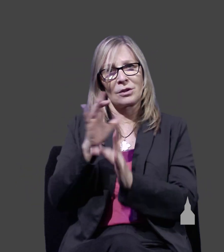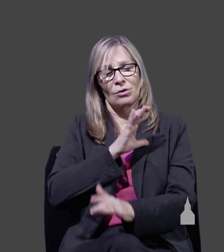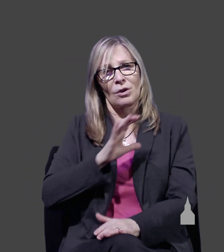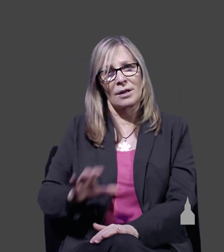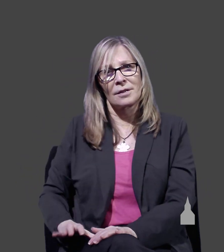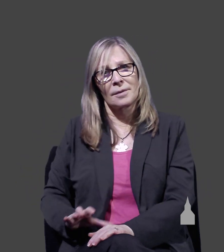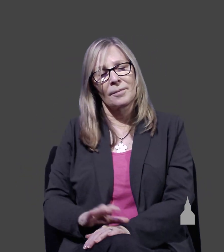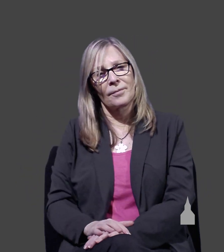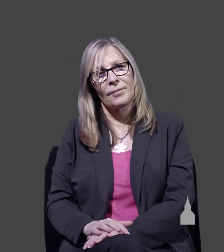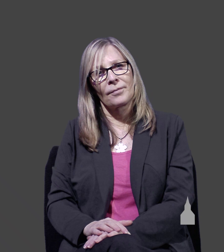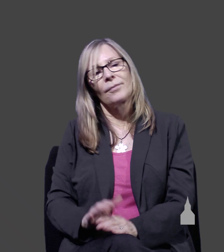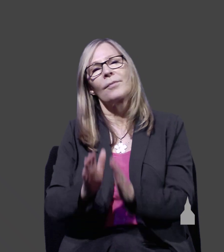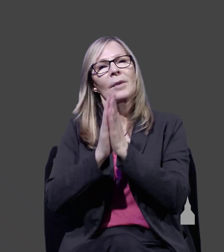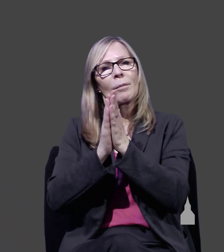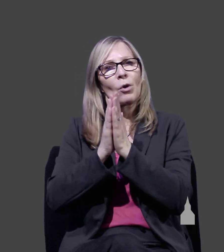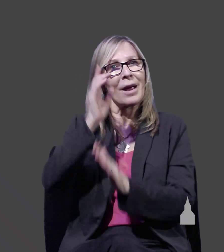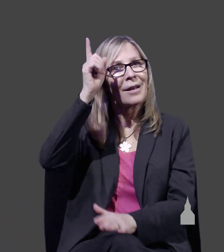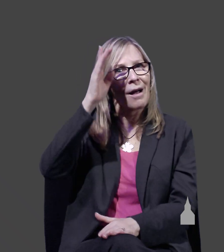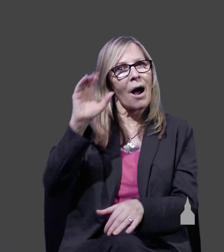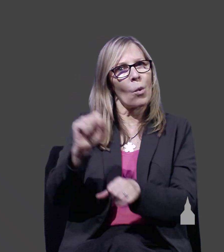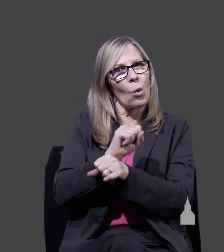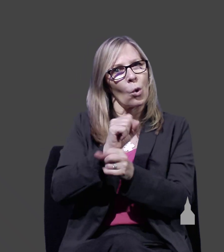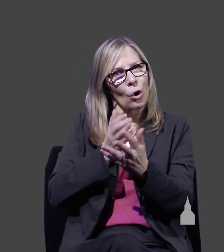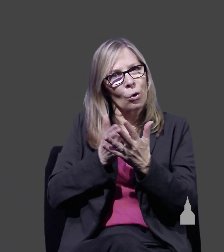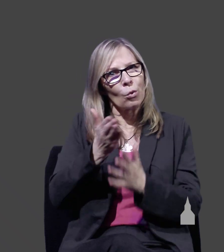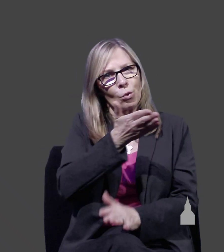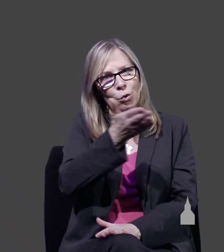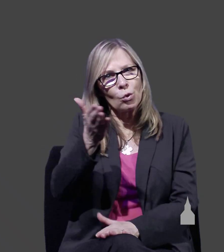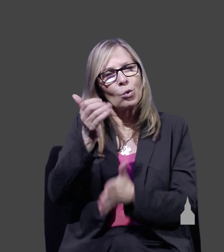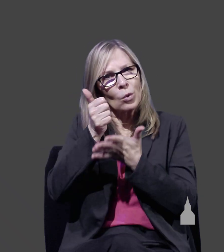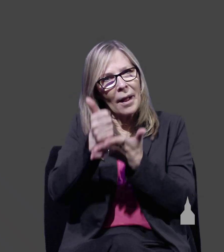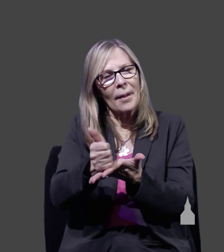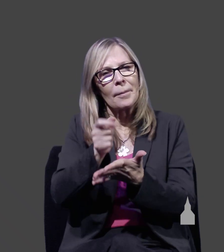I pray that God will work in you to help you.